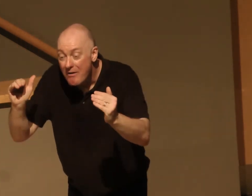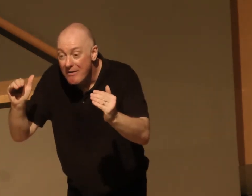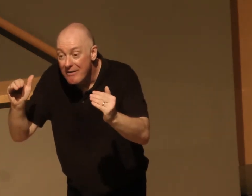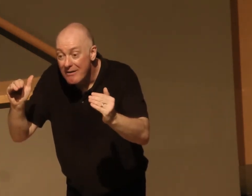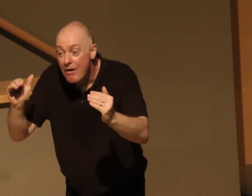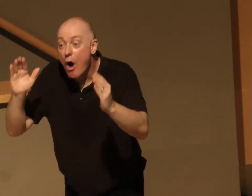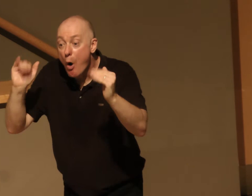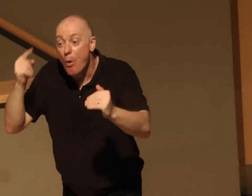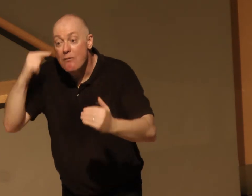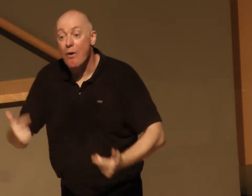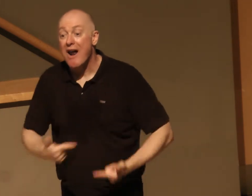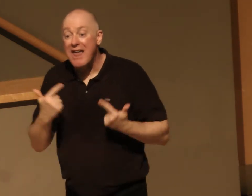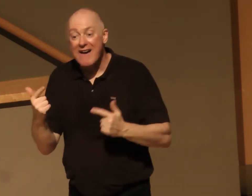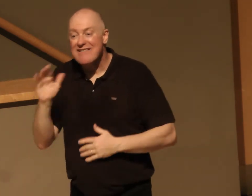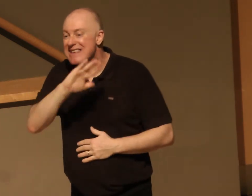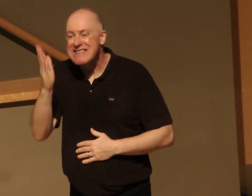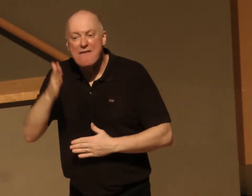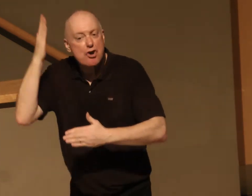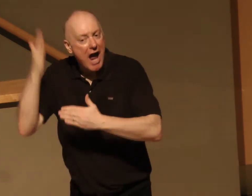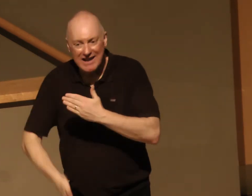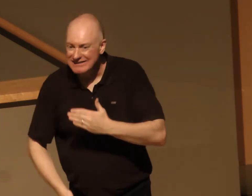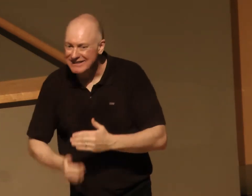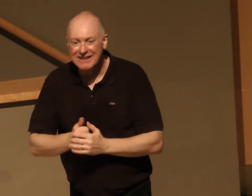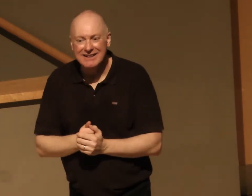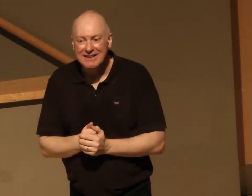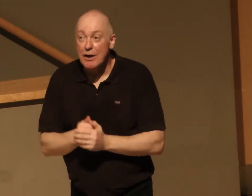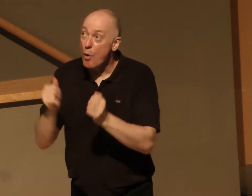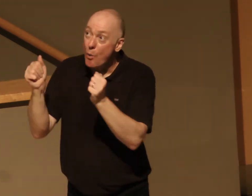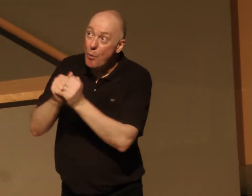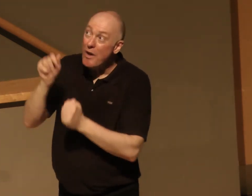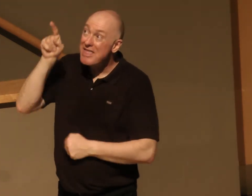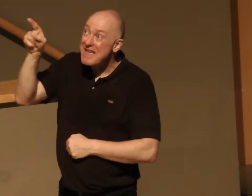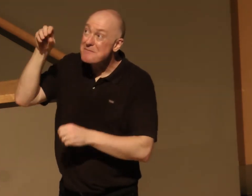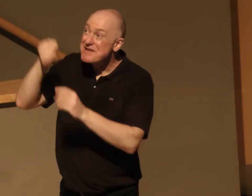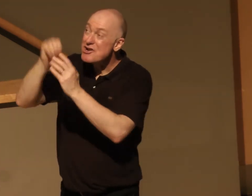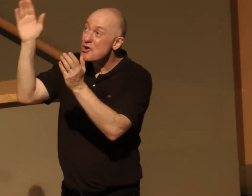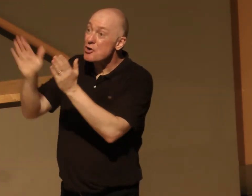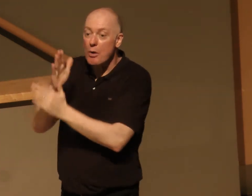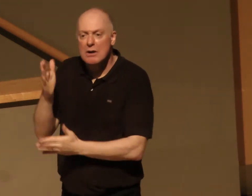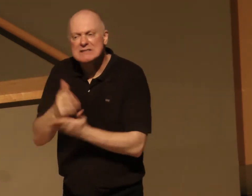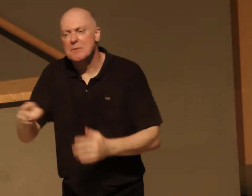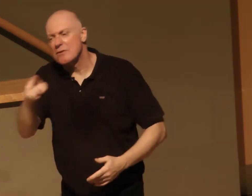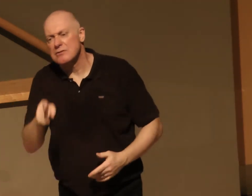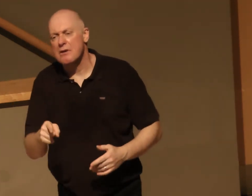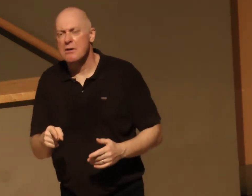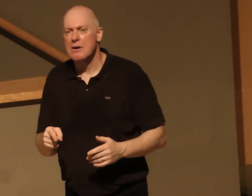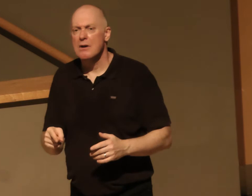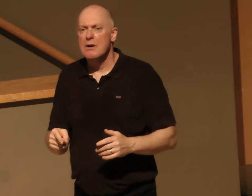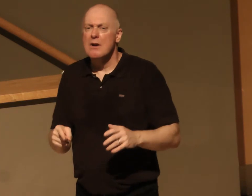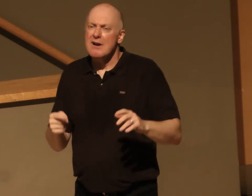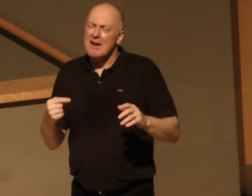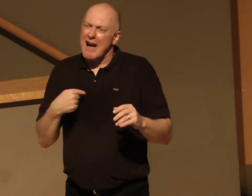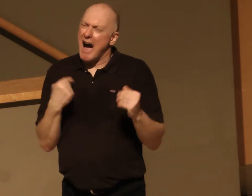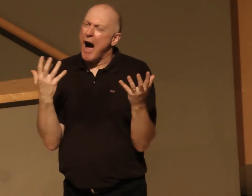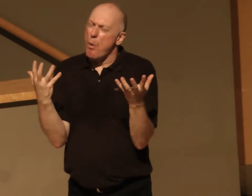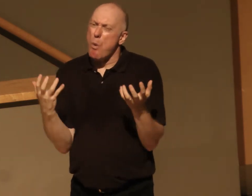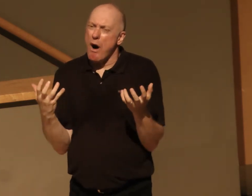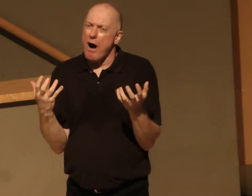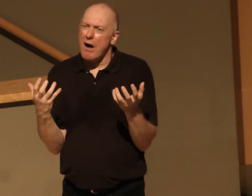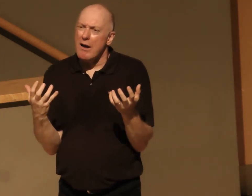for a life that will never end with him in glory so some of say well I want to do that when I do that what do I need